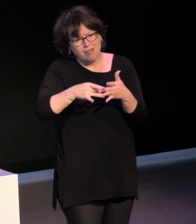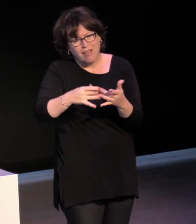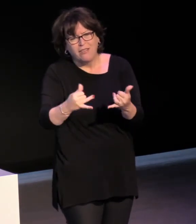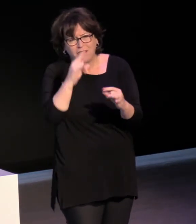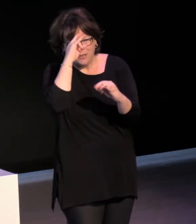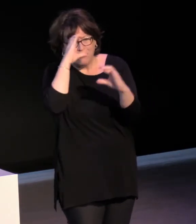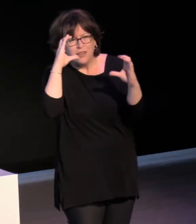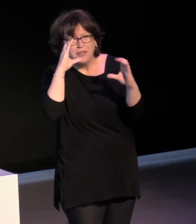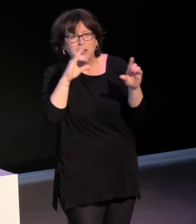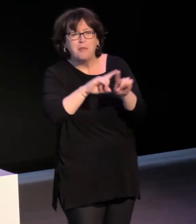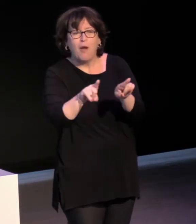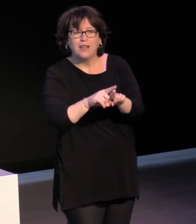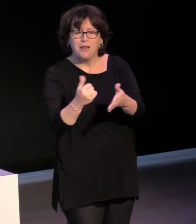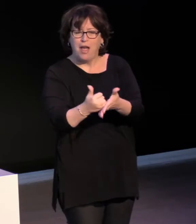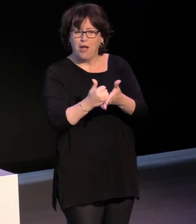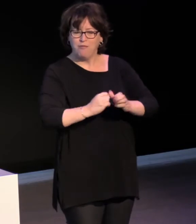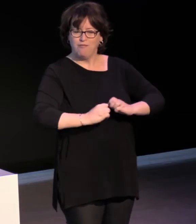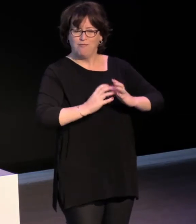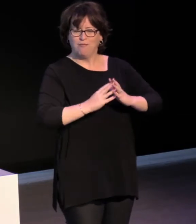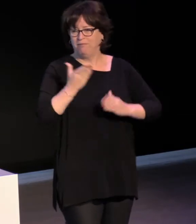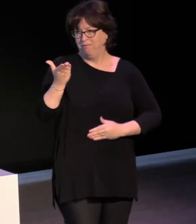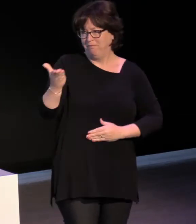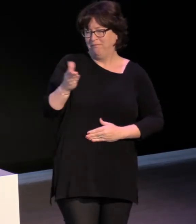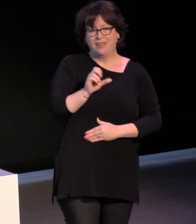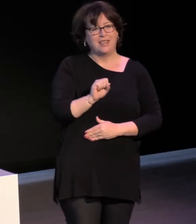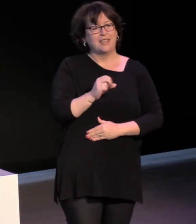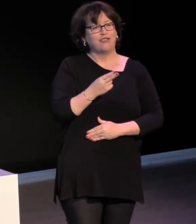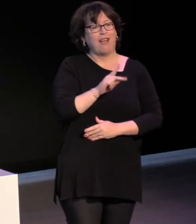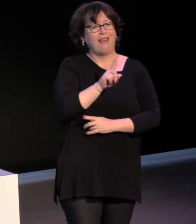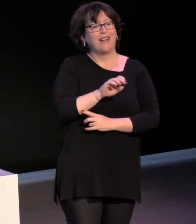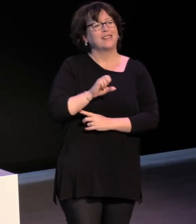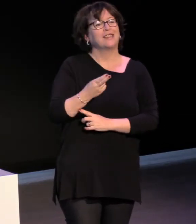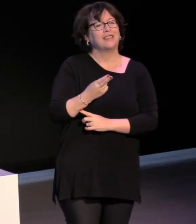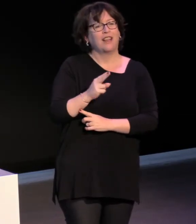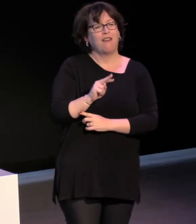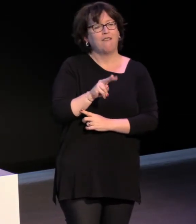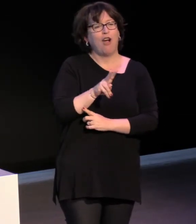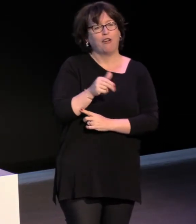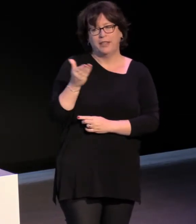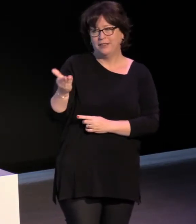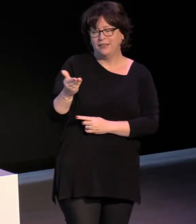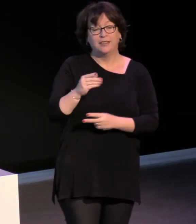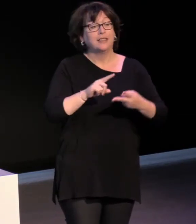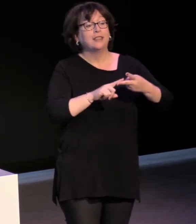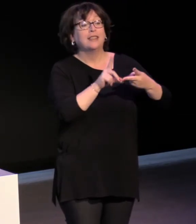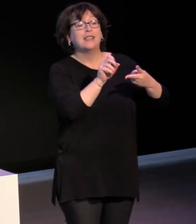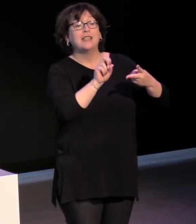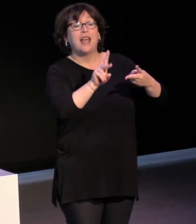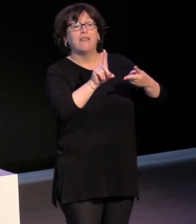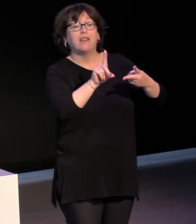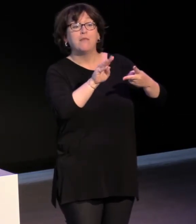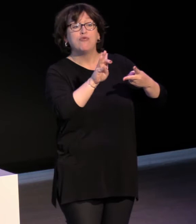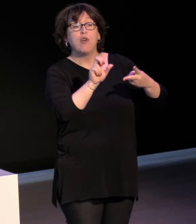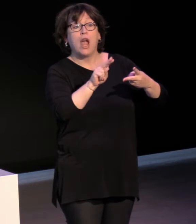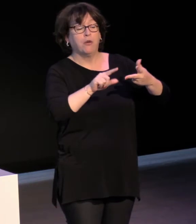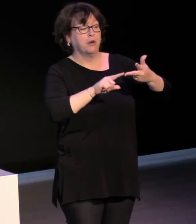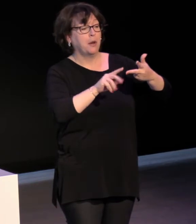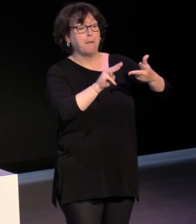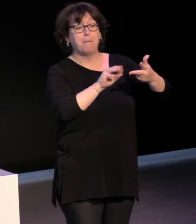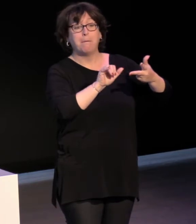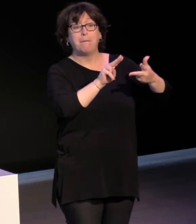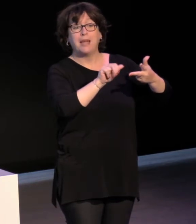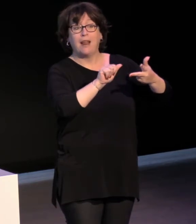really made it actualized. So to Shreyas, Navare, who you'll hear from in a second, David Brown, Mina Malik,